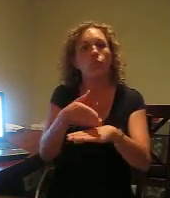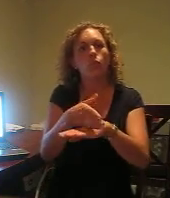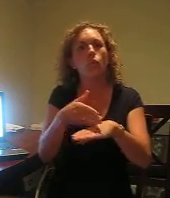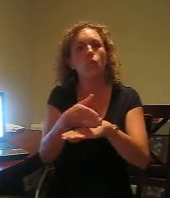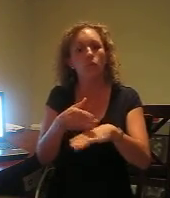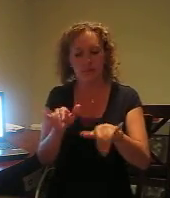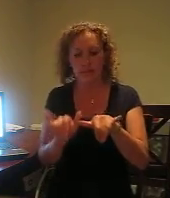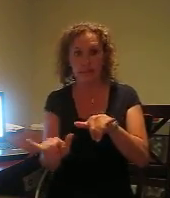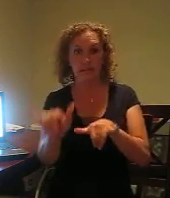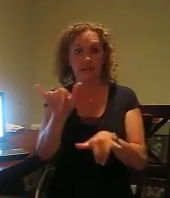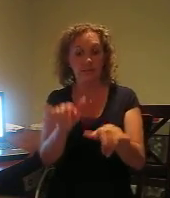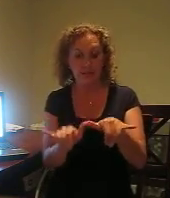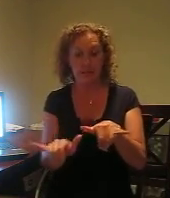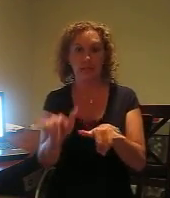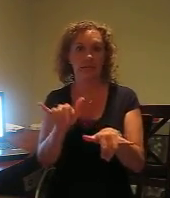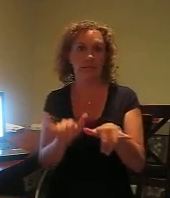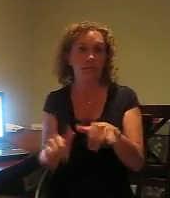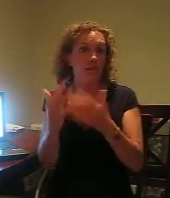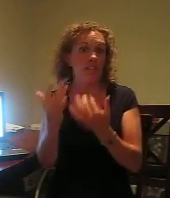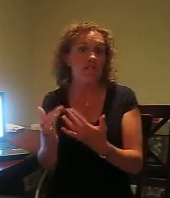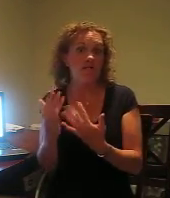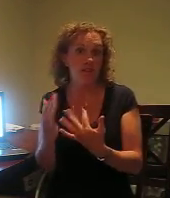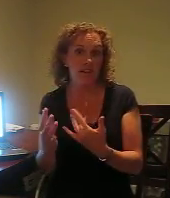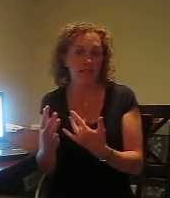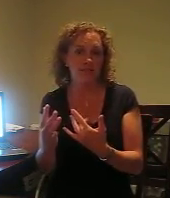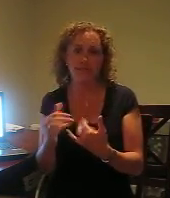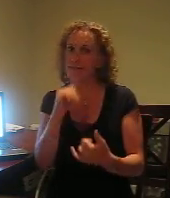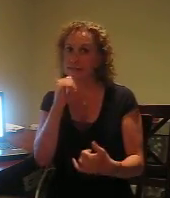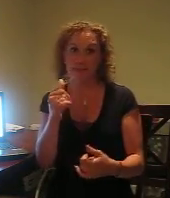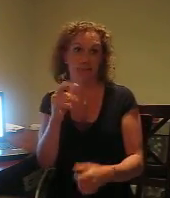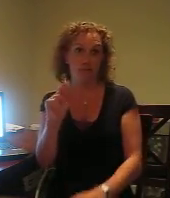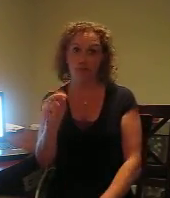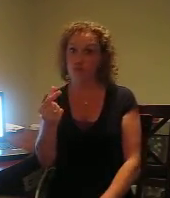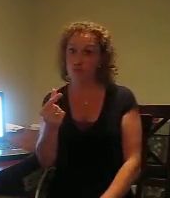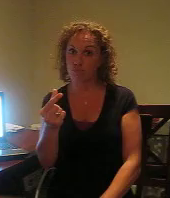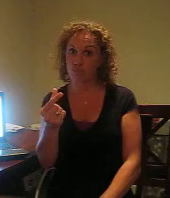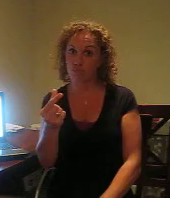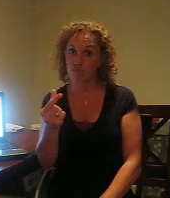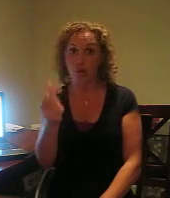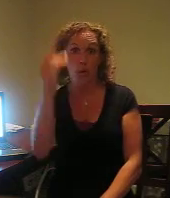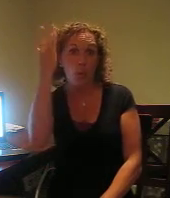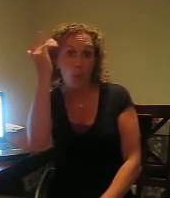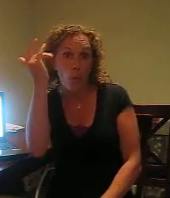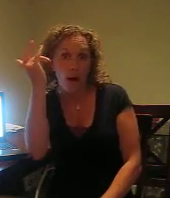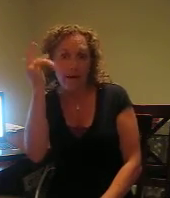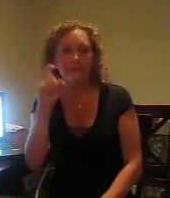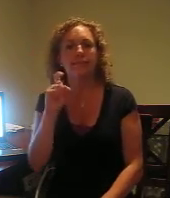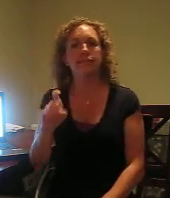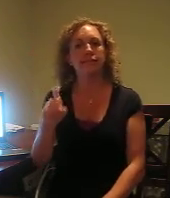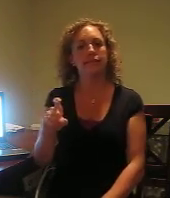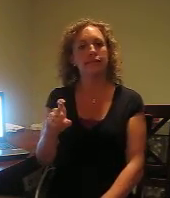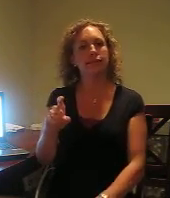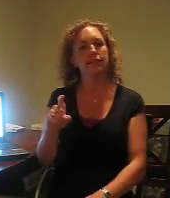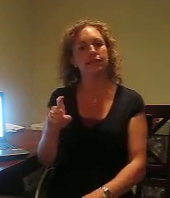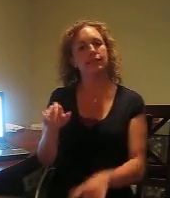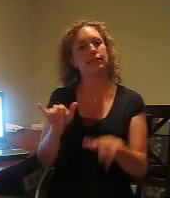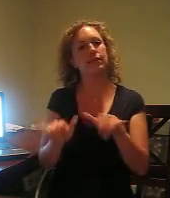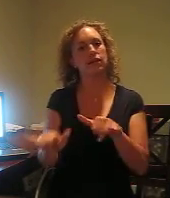going. And that's really not a good thing in a survival situation because you want to stay in a very calm, very calculated, and very